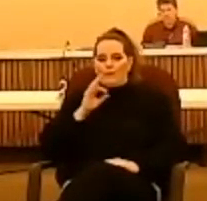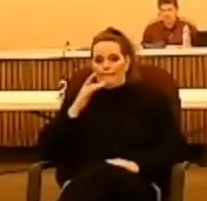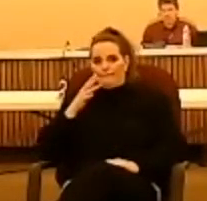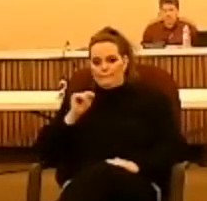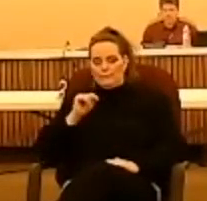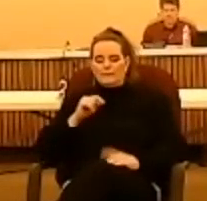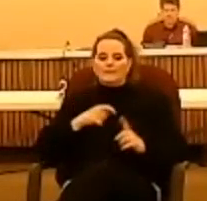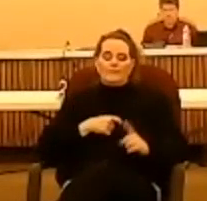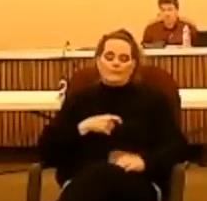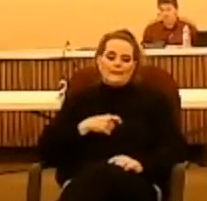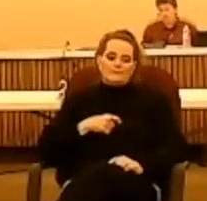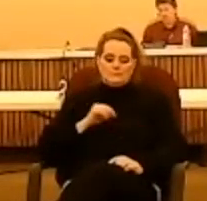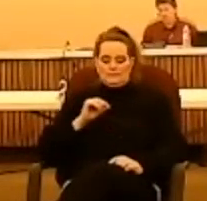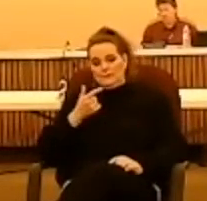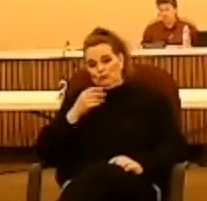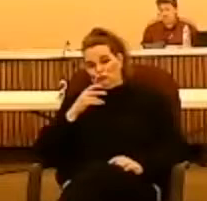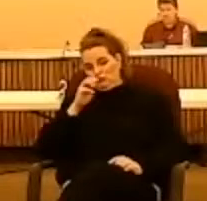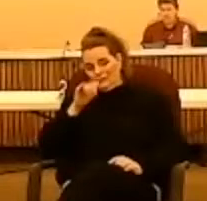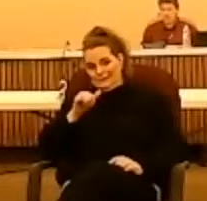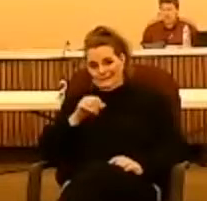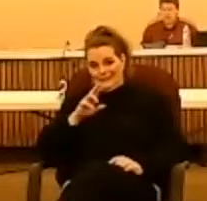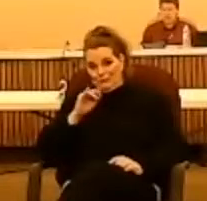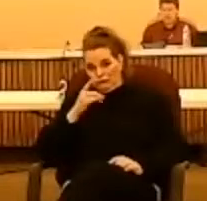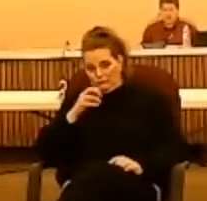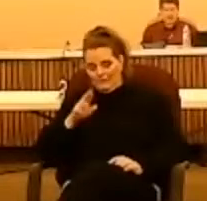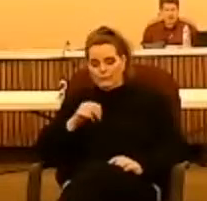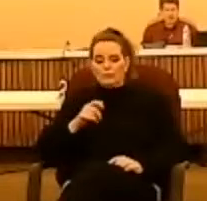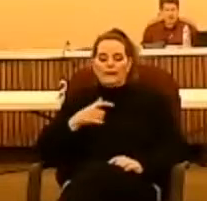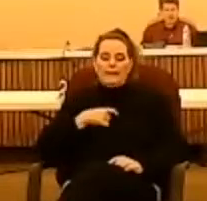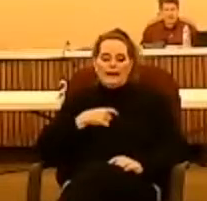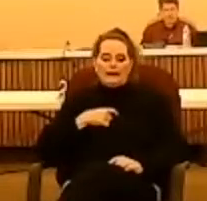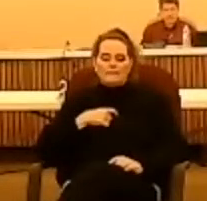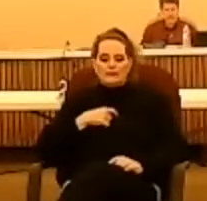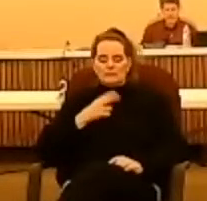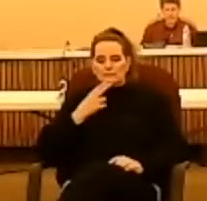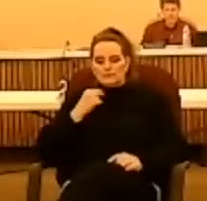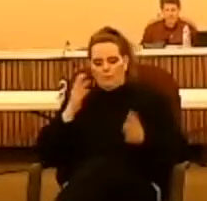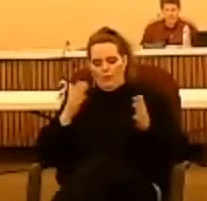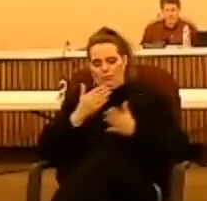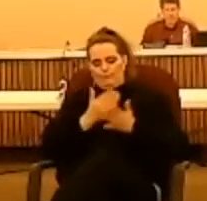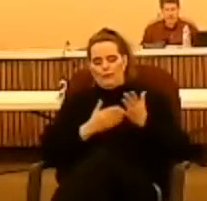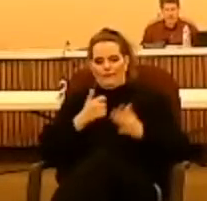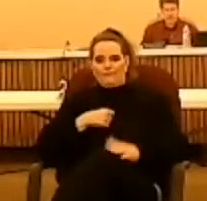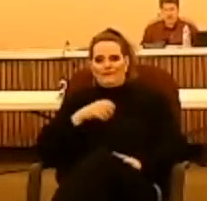the Genesee River and the small stretch of the Erie Canal.